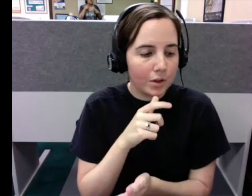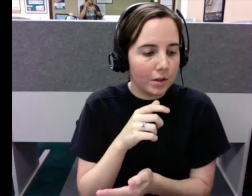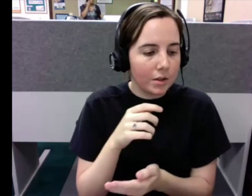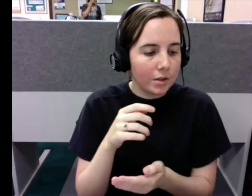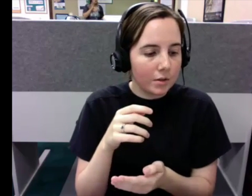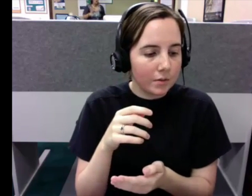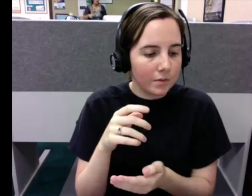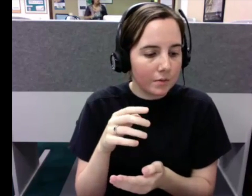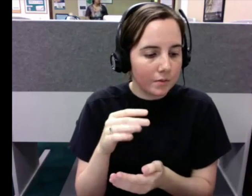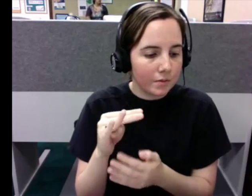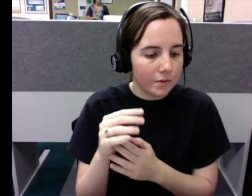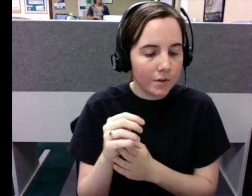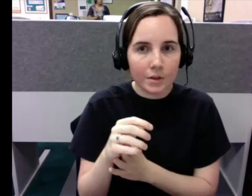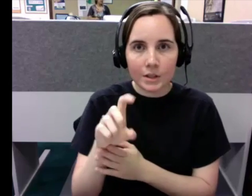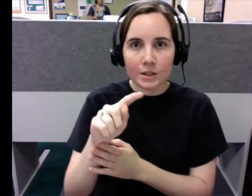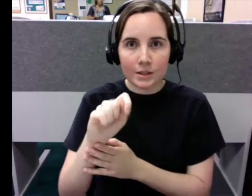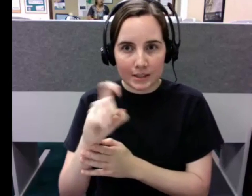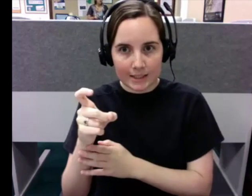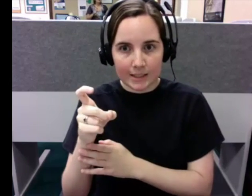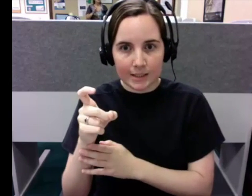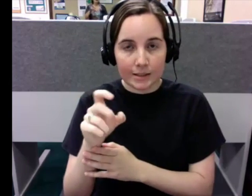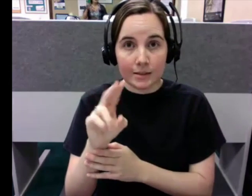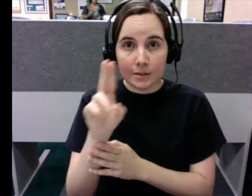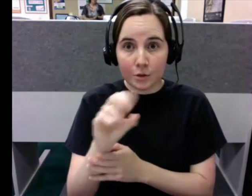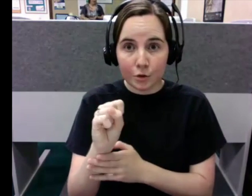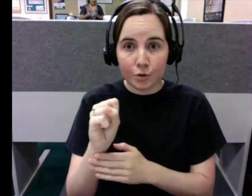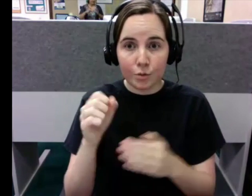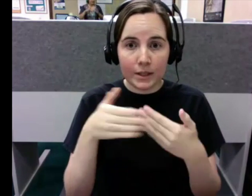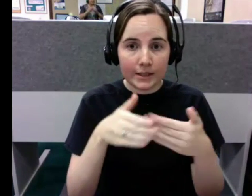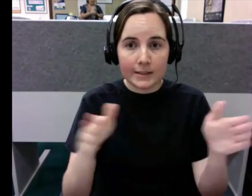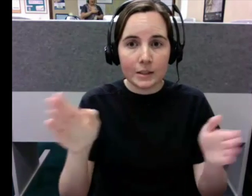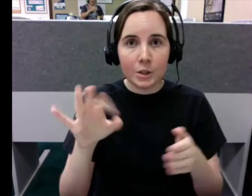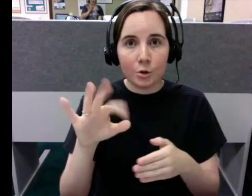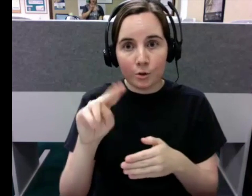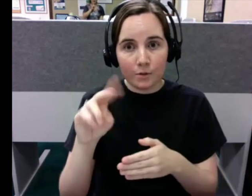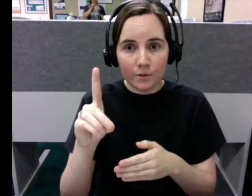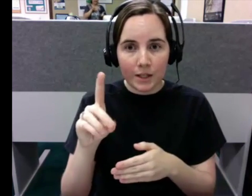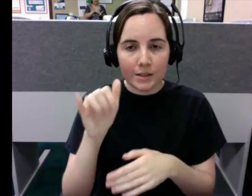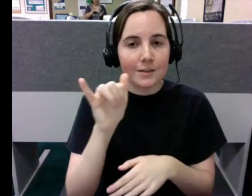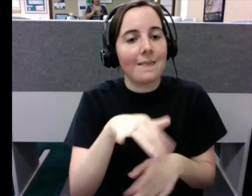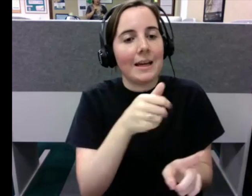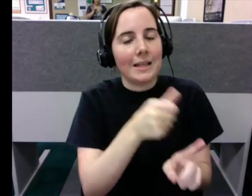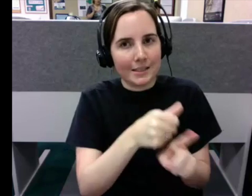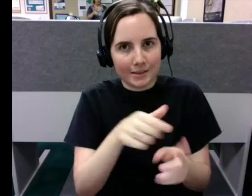U.S. Treasury general funds, not the Social Security trust funds, pay for SSI.